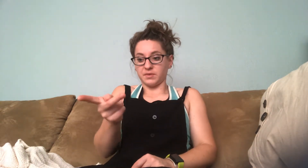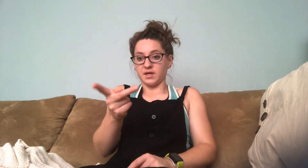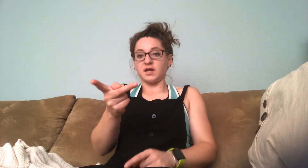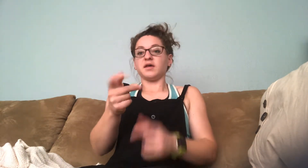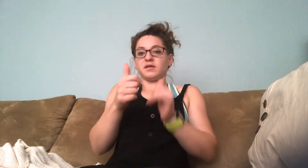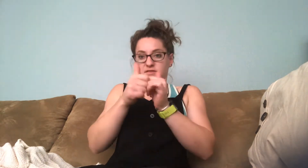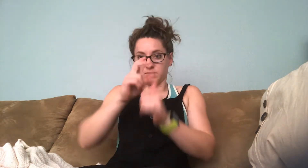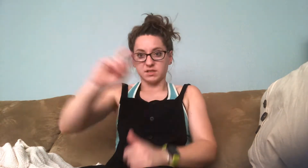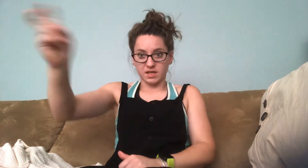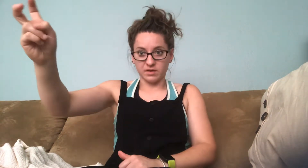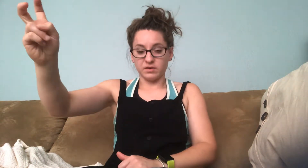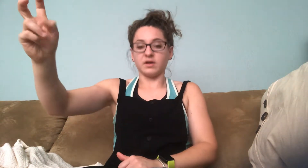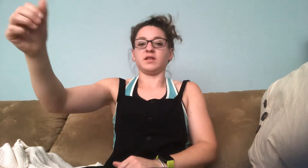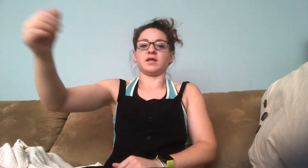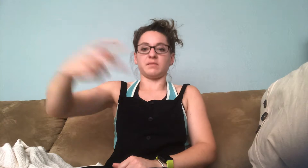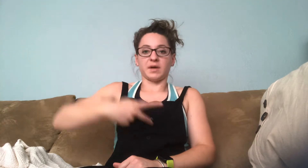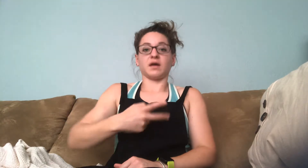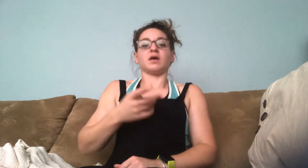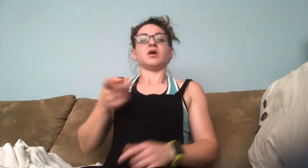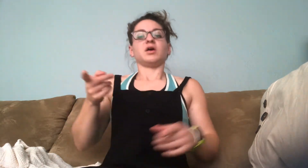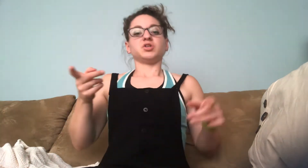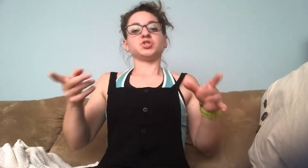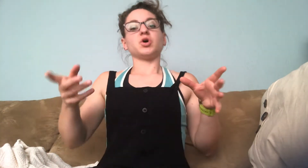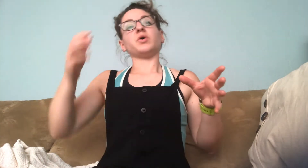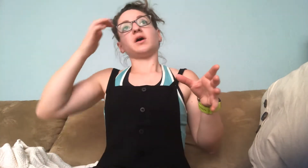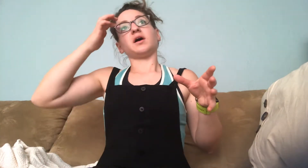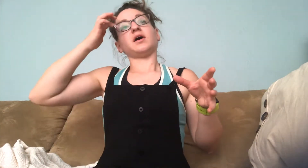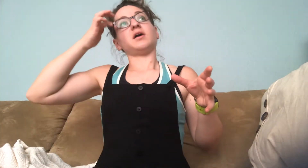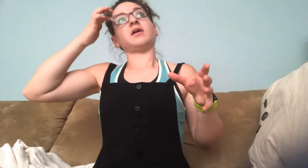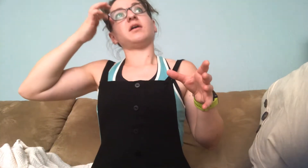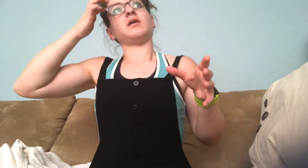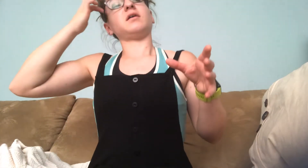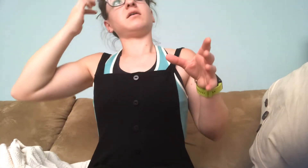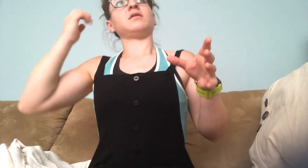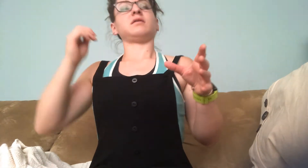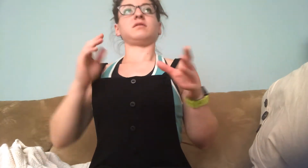both of them, they went together and they came back. So